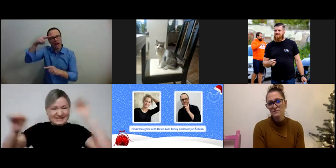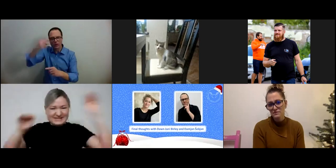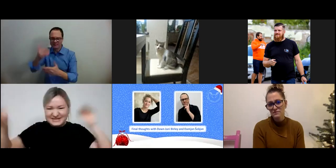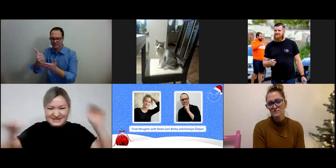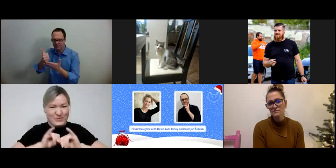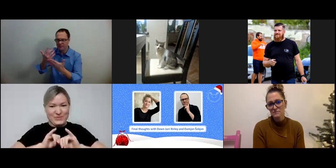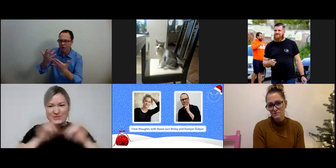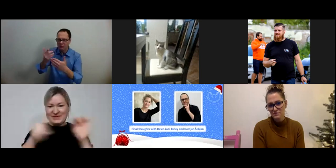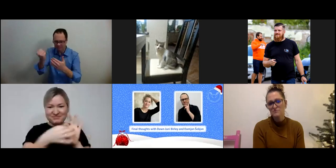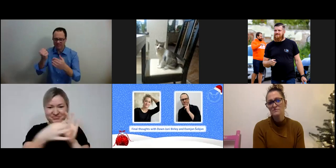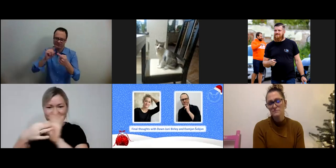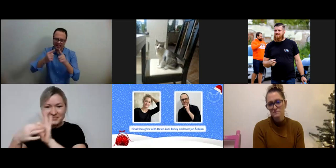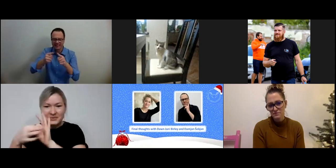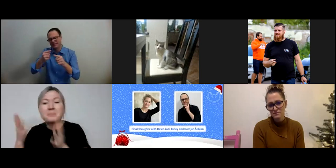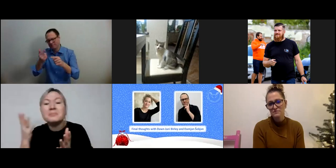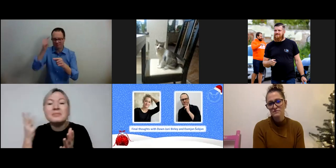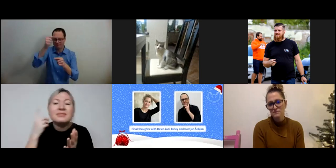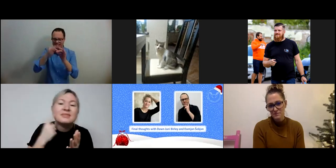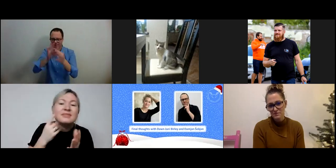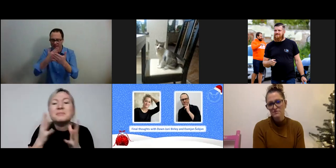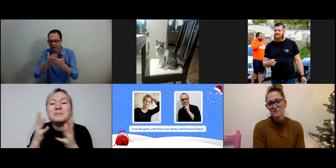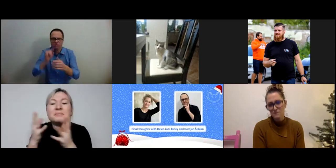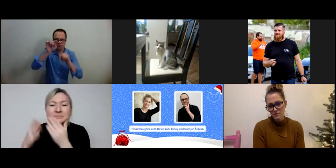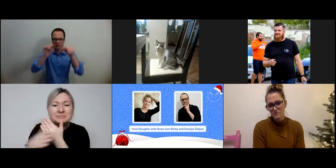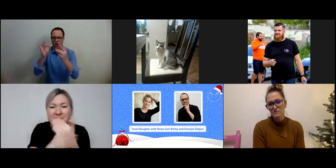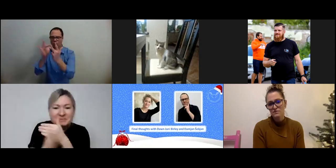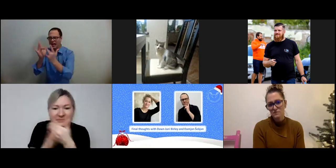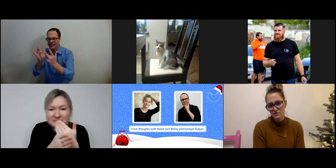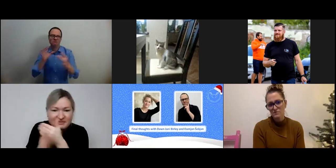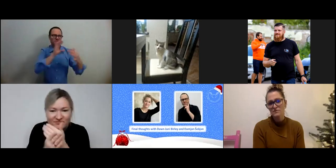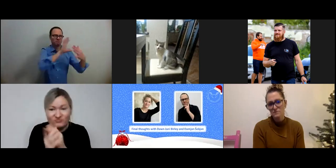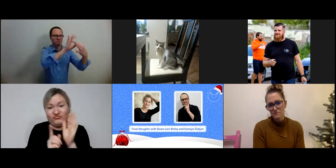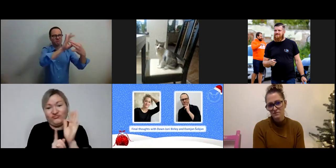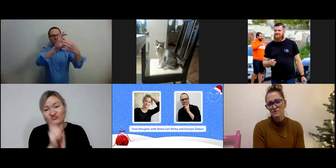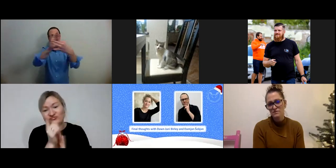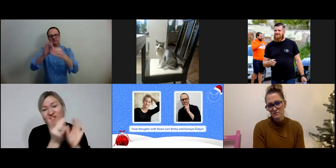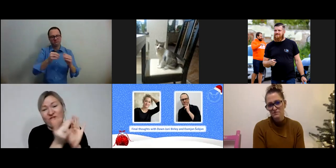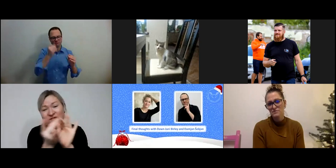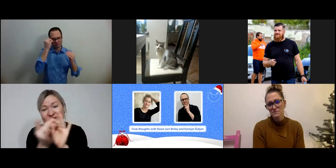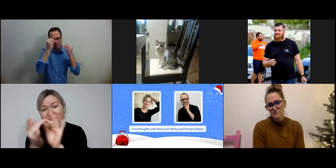idea. We started building our network. We got some friends,